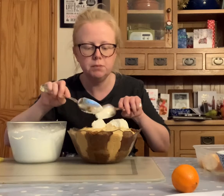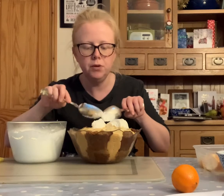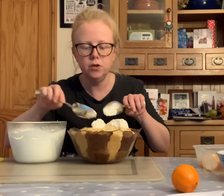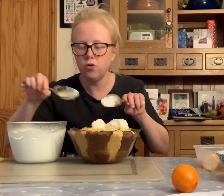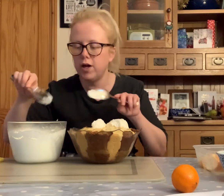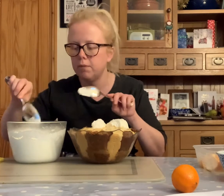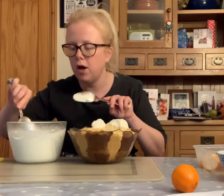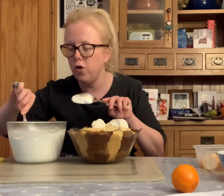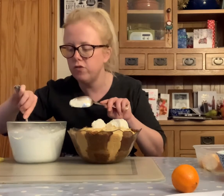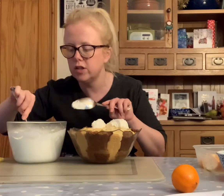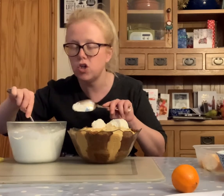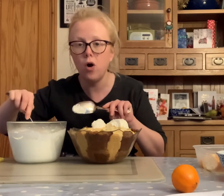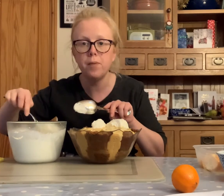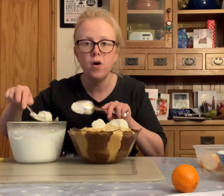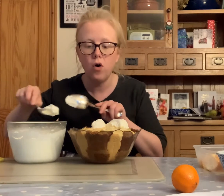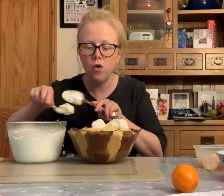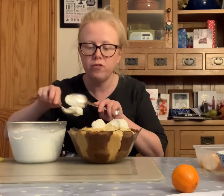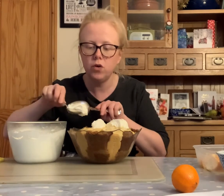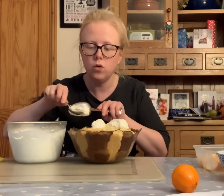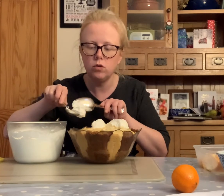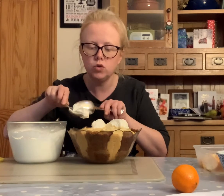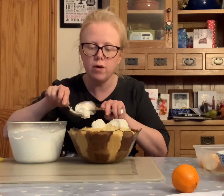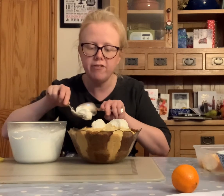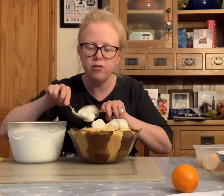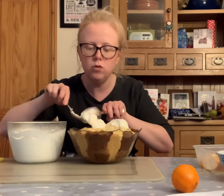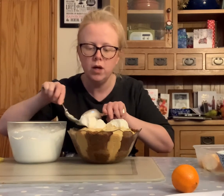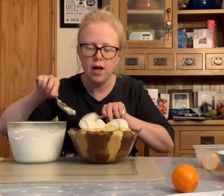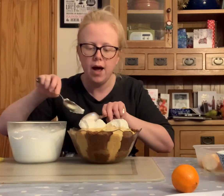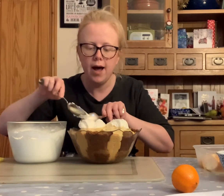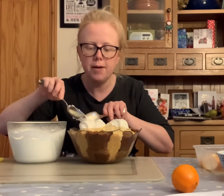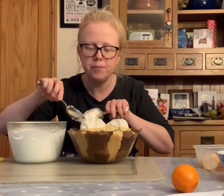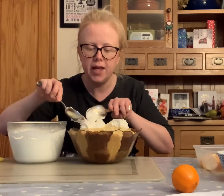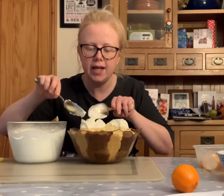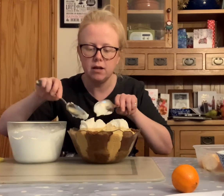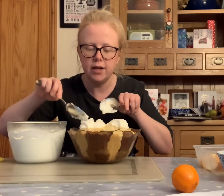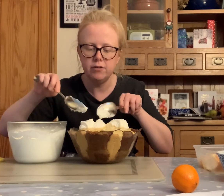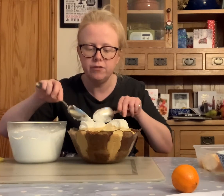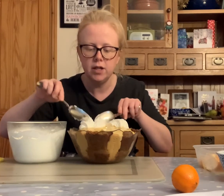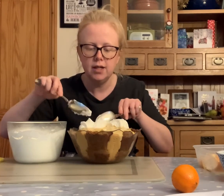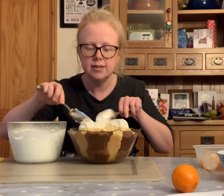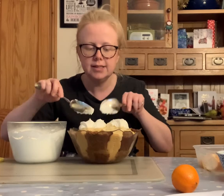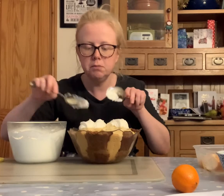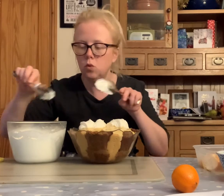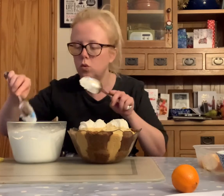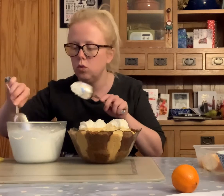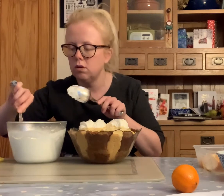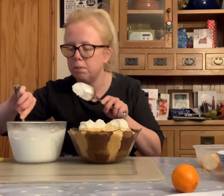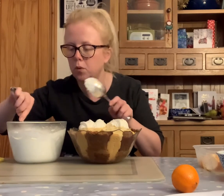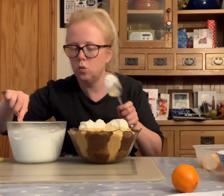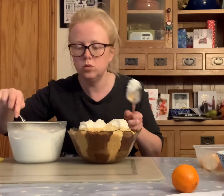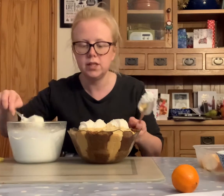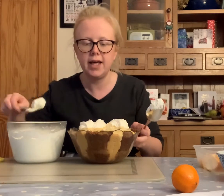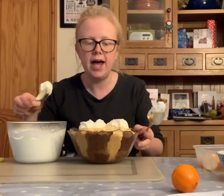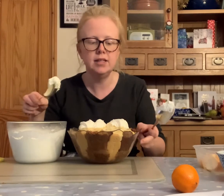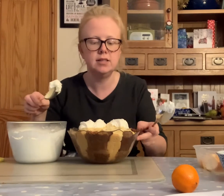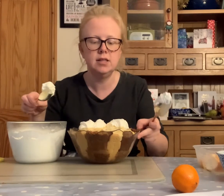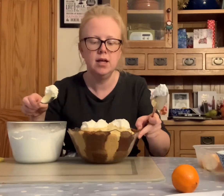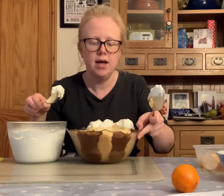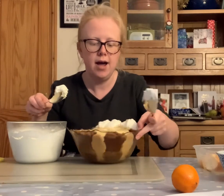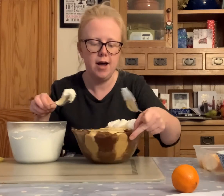the cream over the top of your trifle in kind of small balls, I guess, which